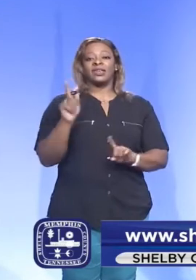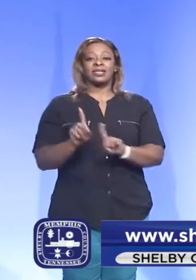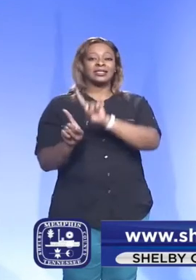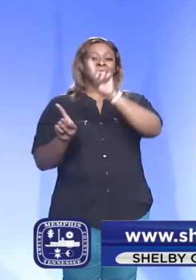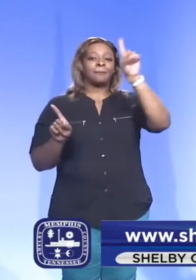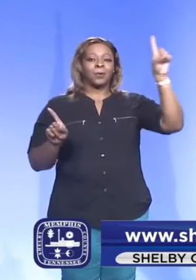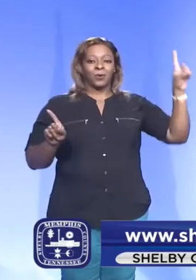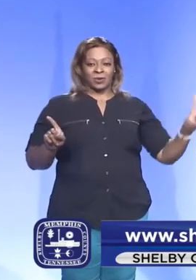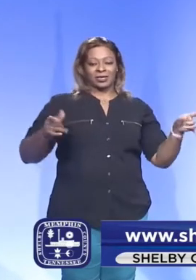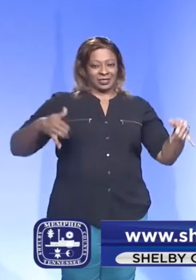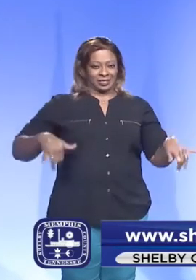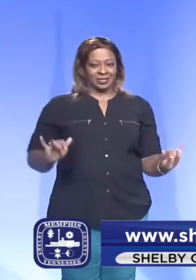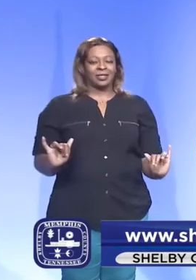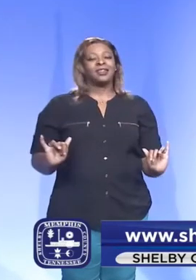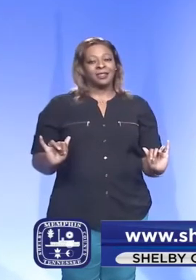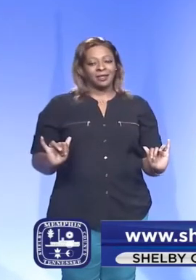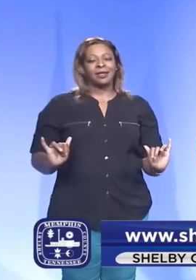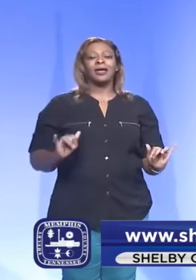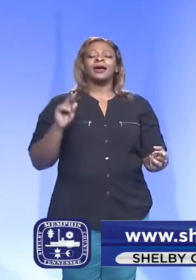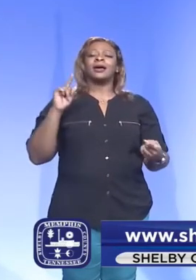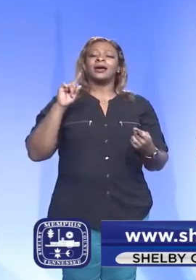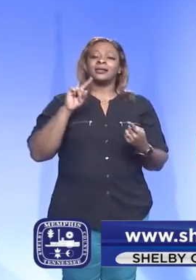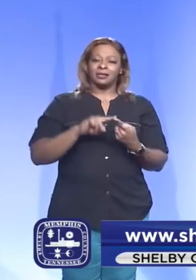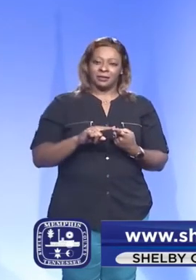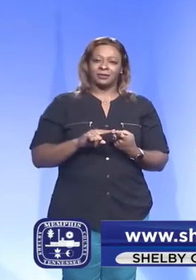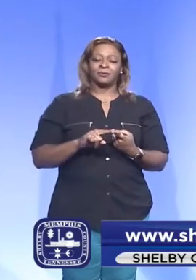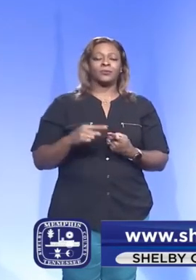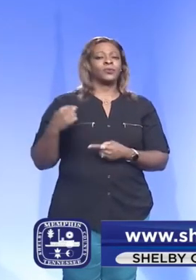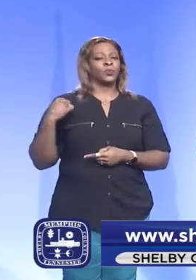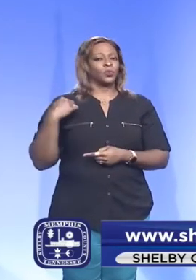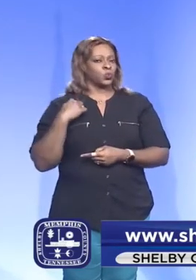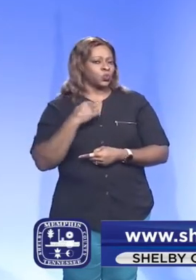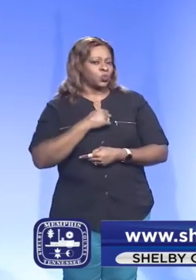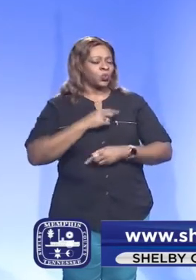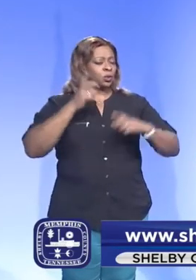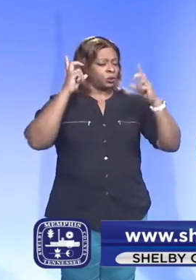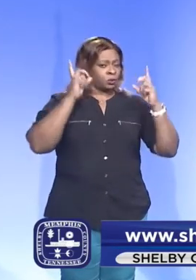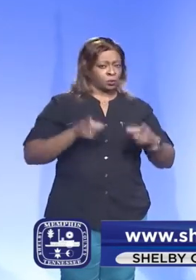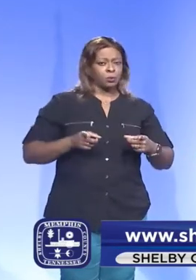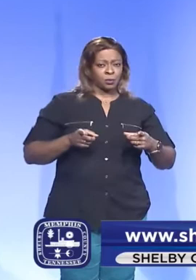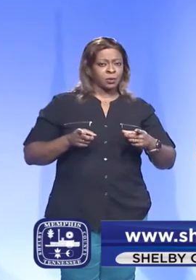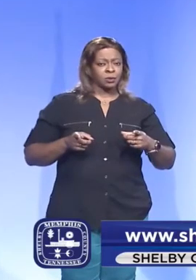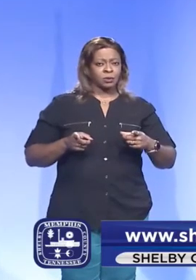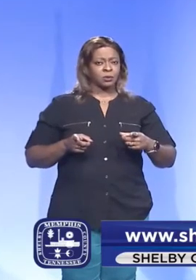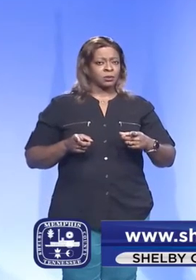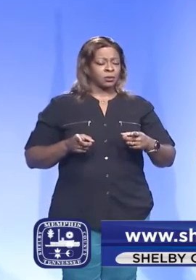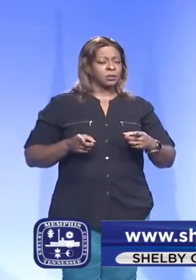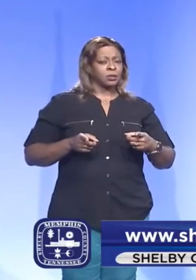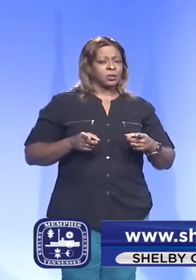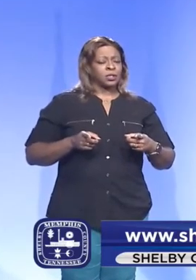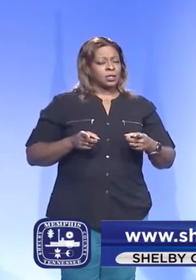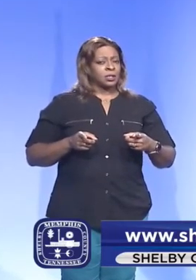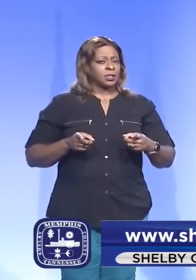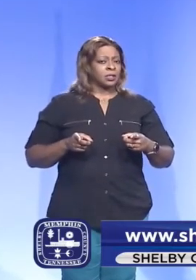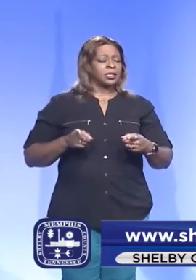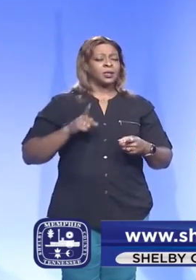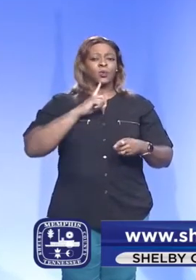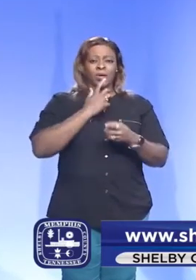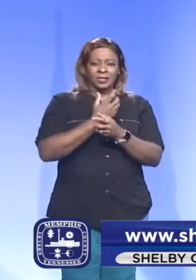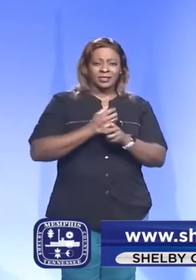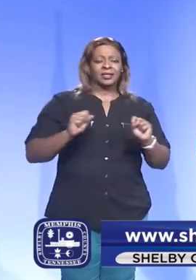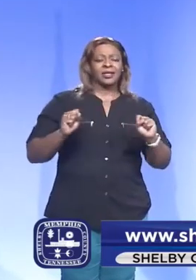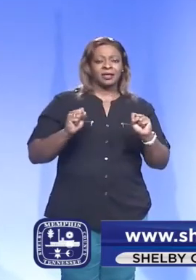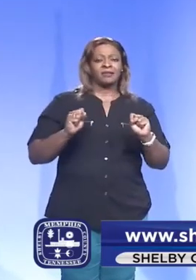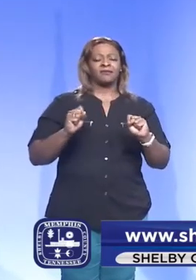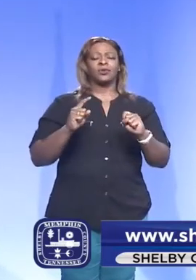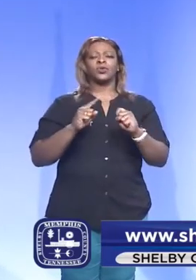separation at this time until we determine that it would be safer